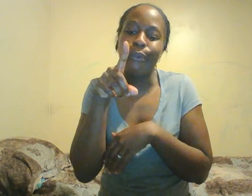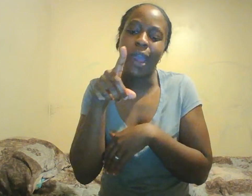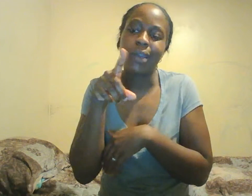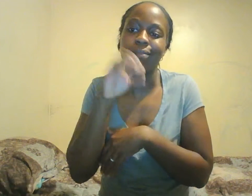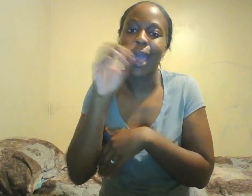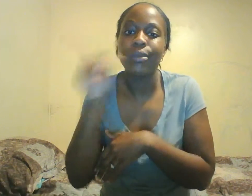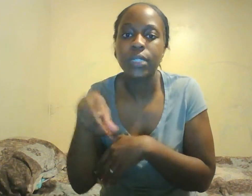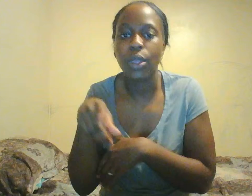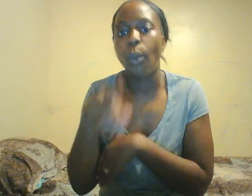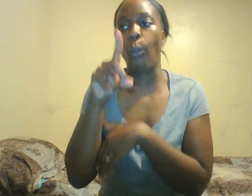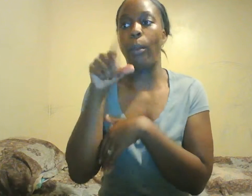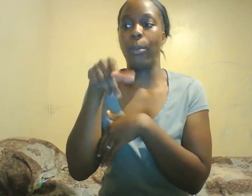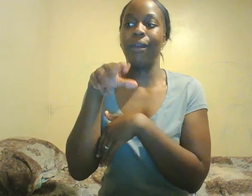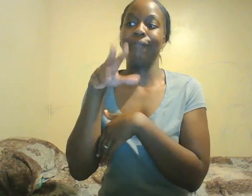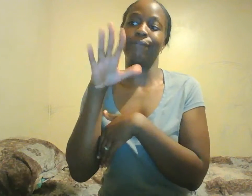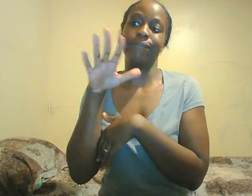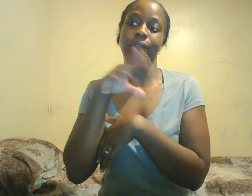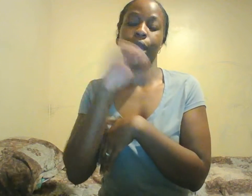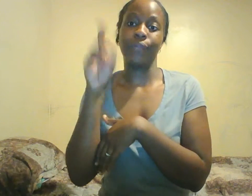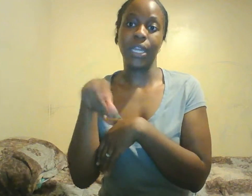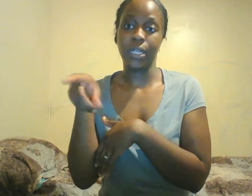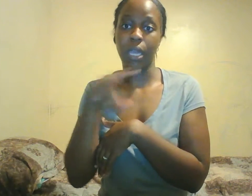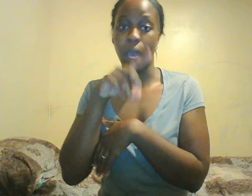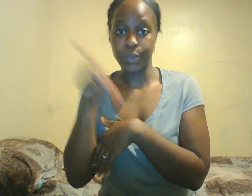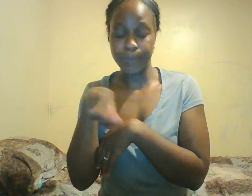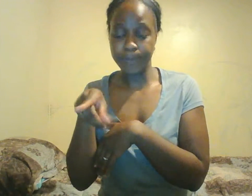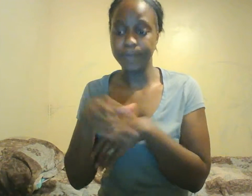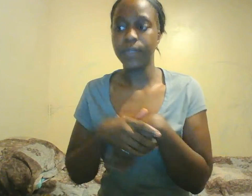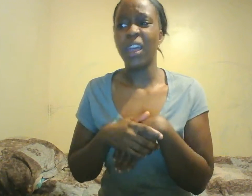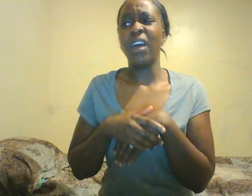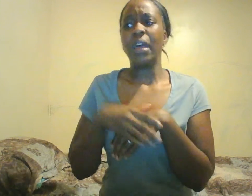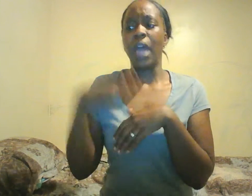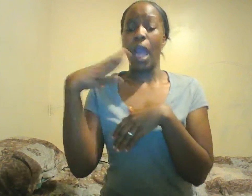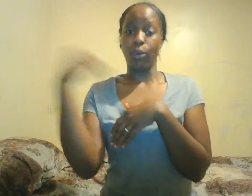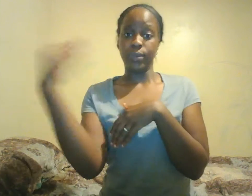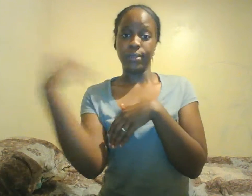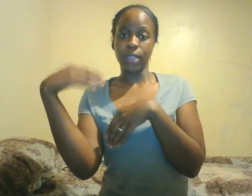breeze, you're not going to be able to maintain control. Since it flies in such a very small